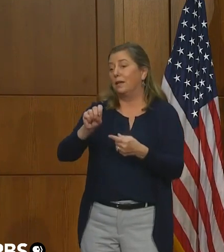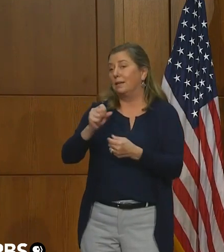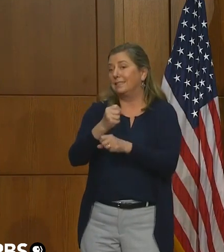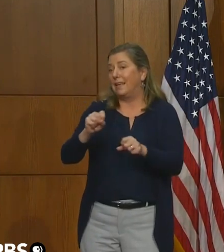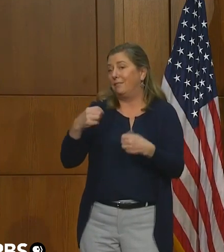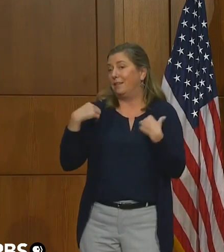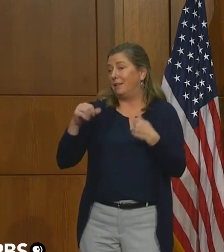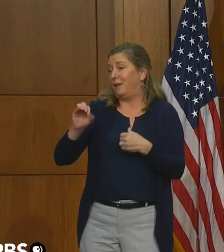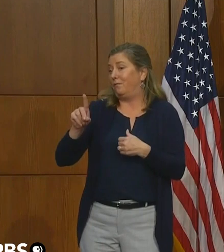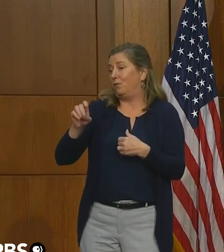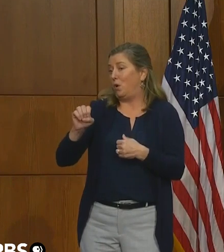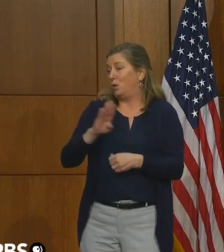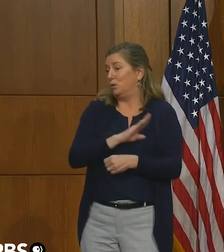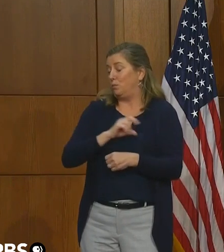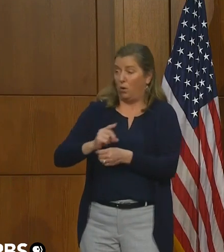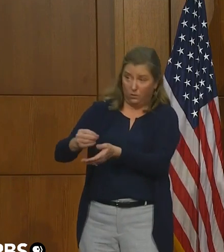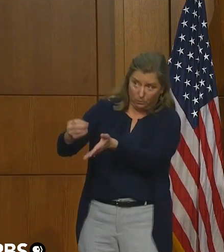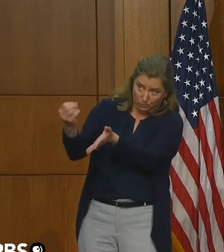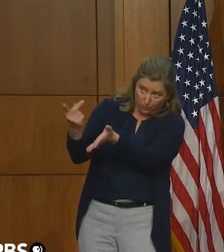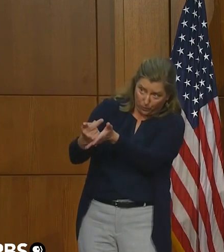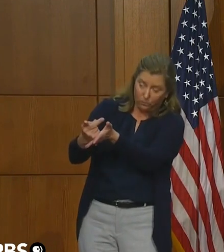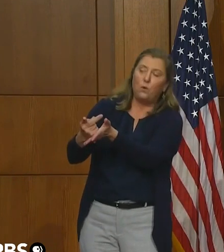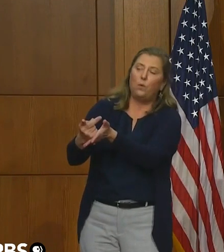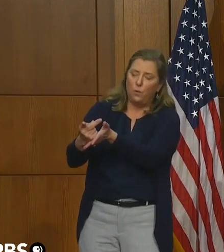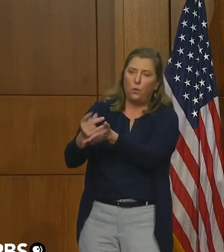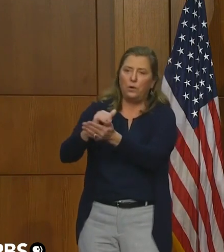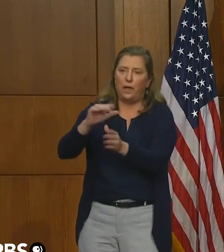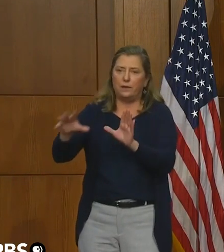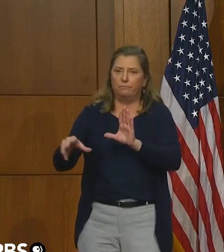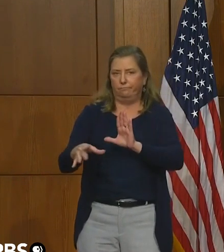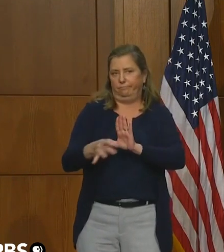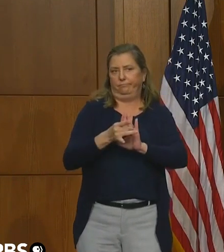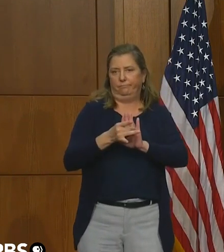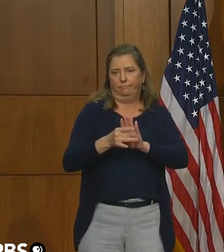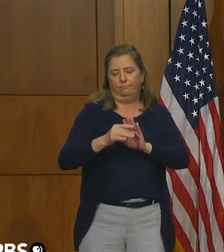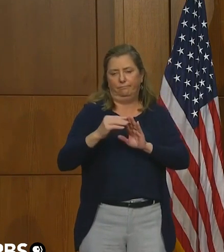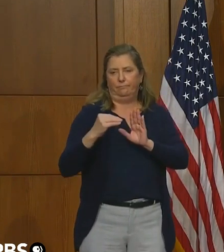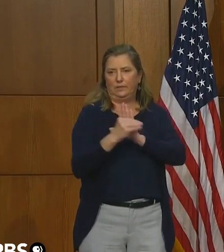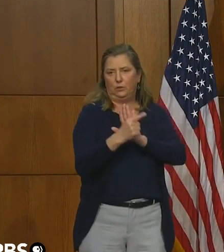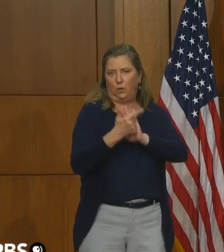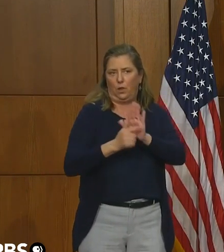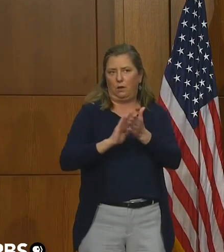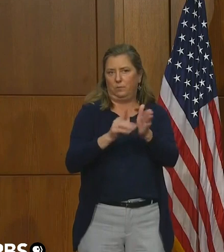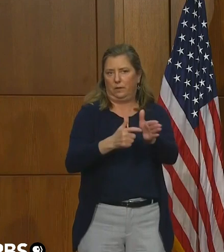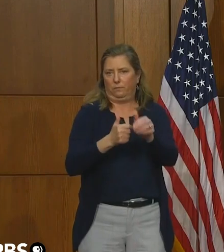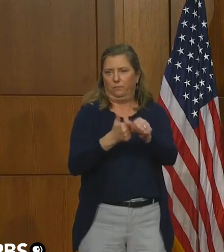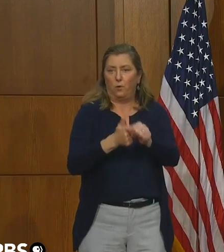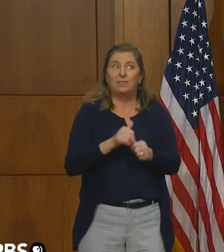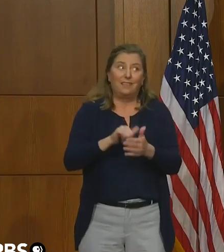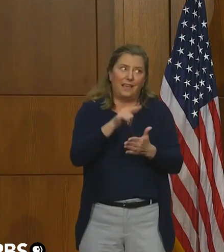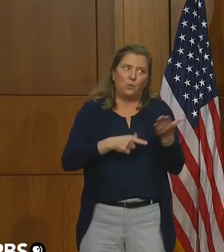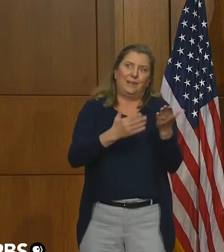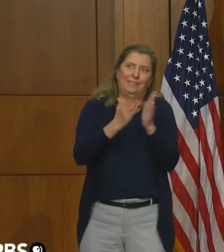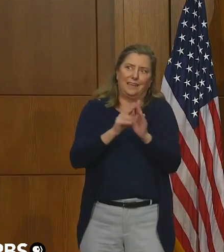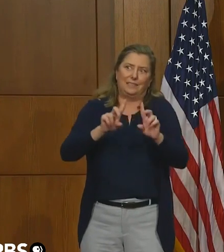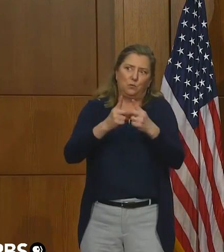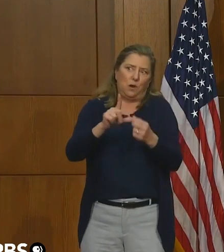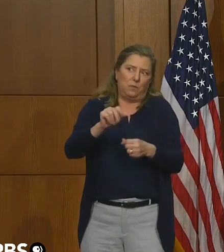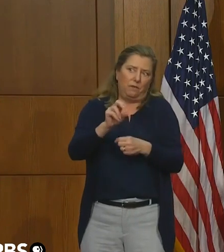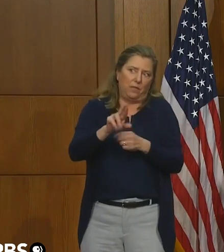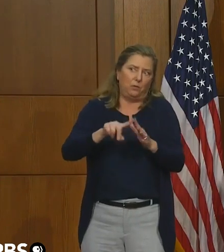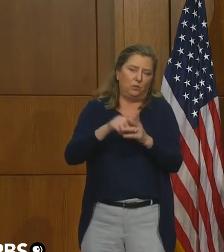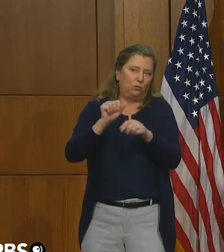Board, and when they're approved, then that's when they can be implemented and enforced. And so that's what he's asking Department of Labor to start writing to